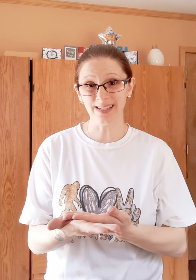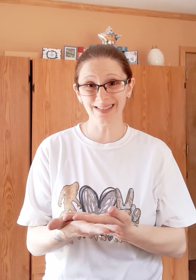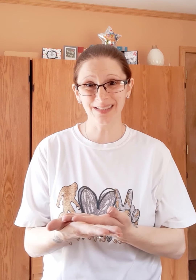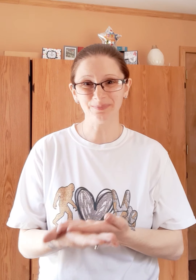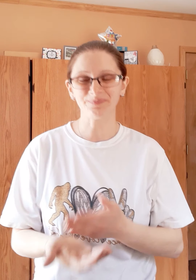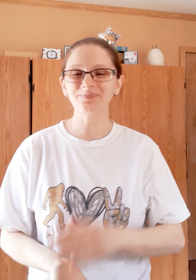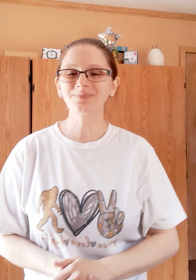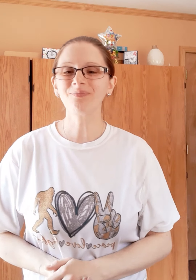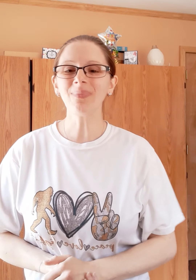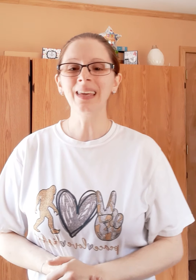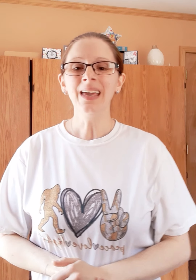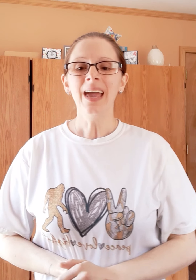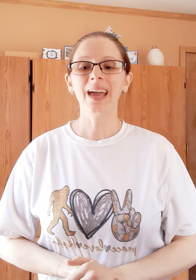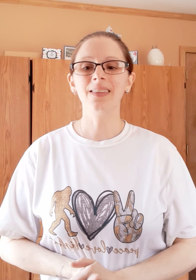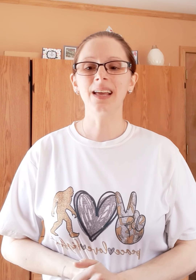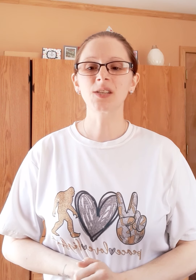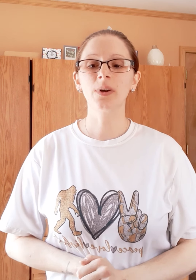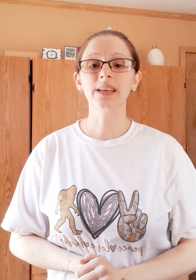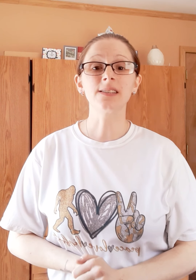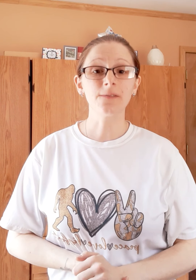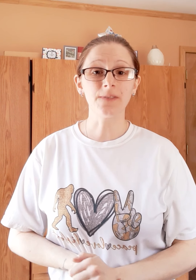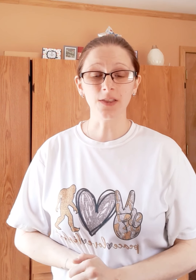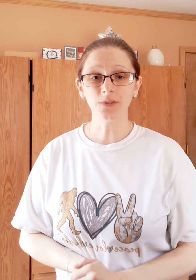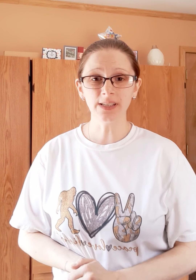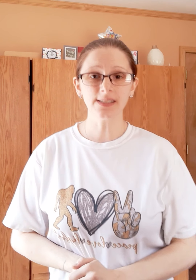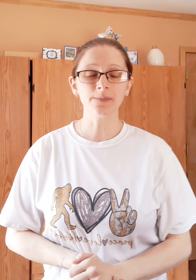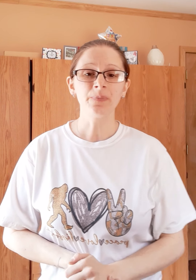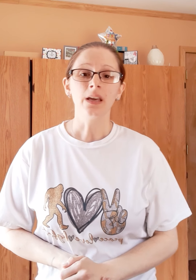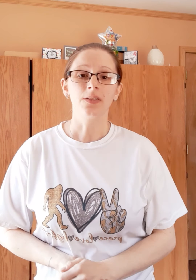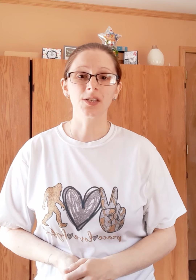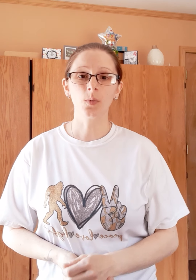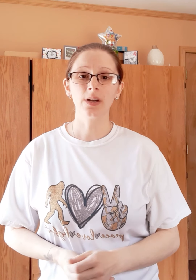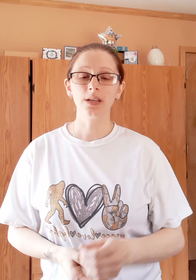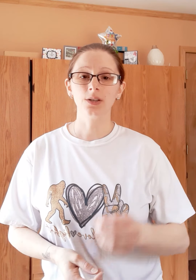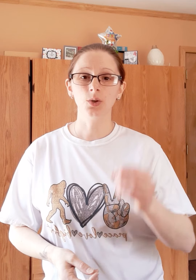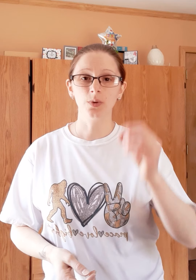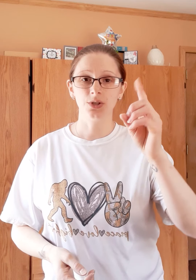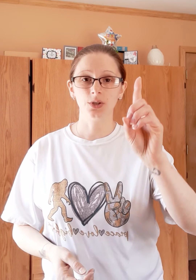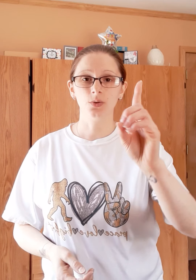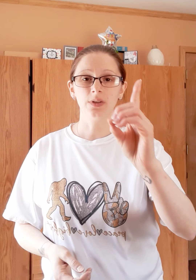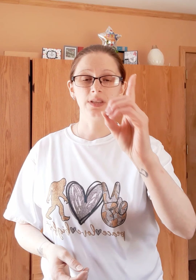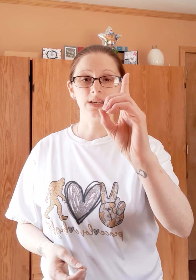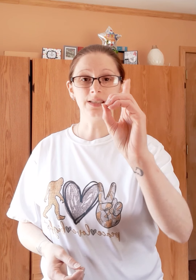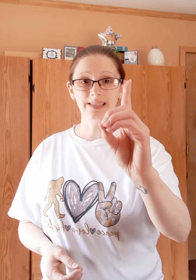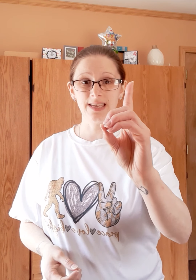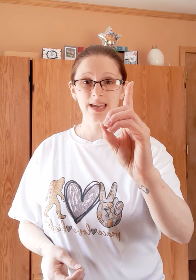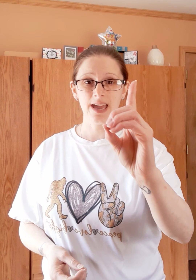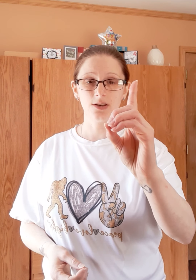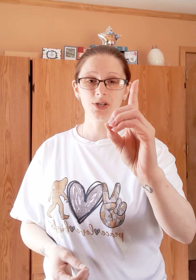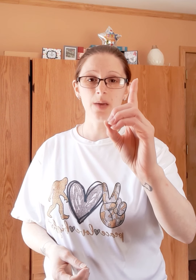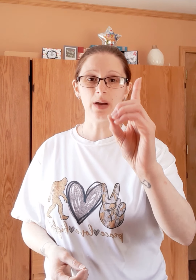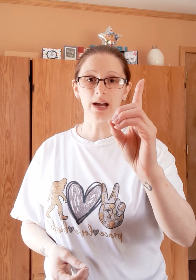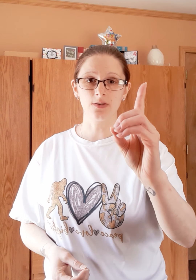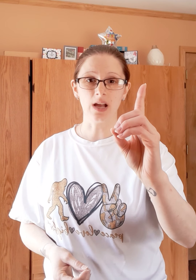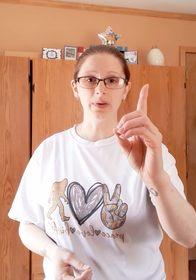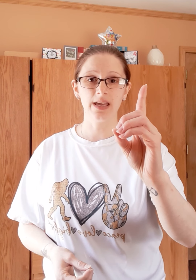goodness. And the next one is faithfulness. This one, you would do the D hand shape on your dominant